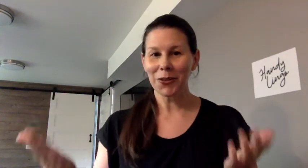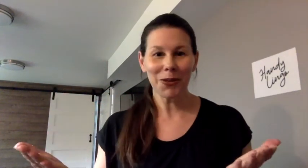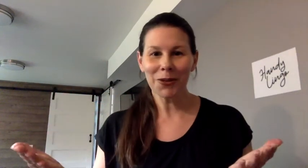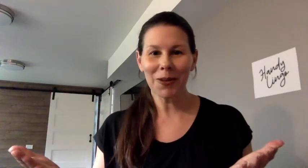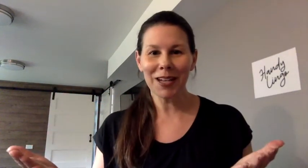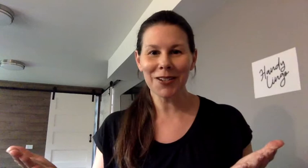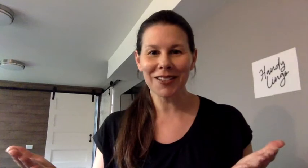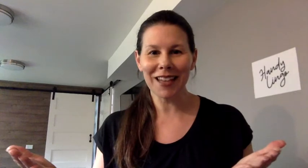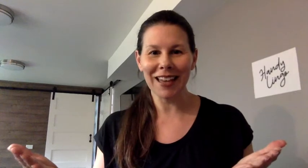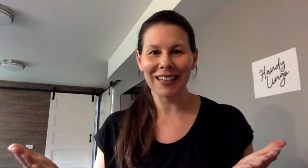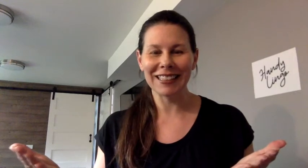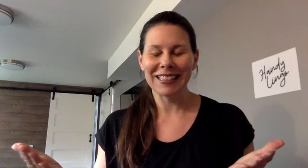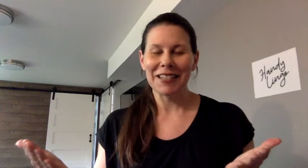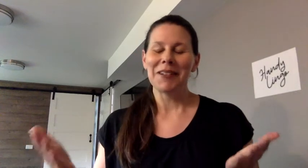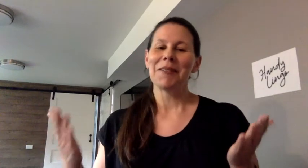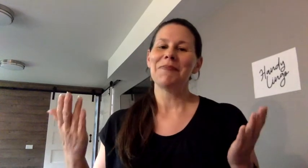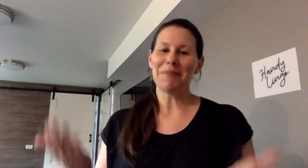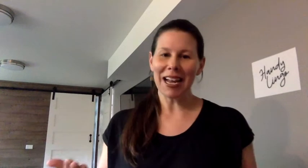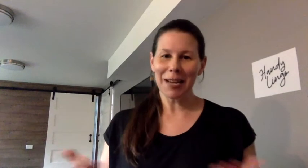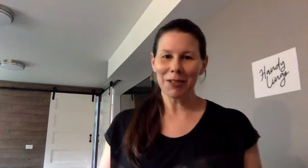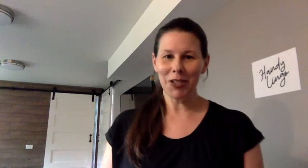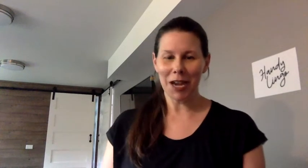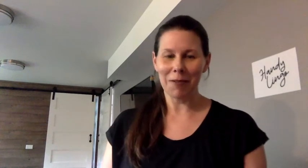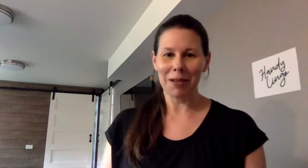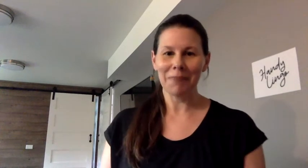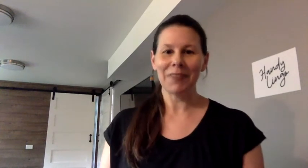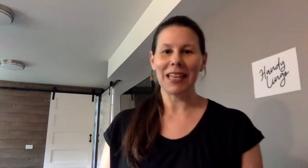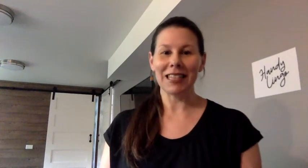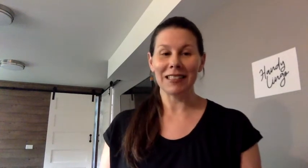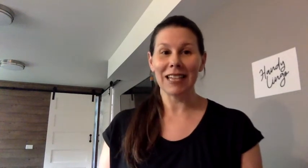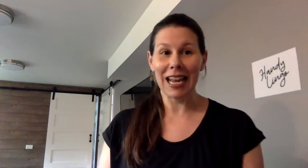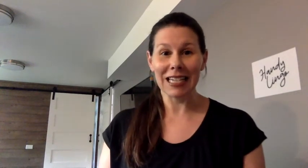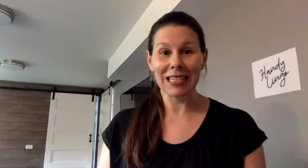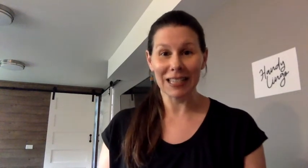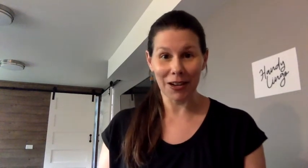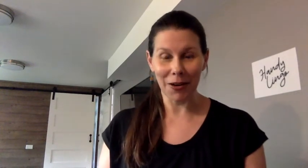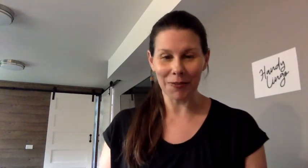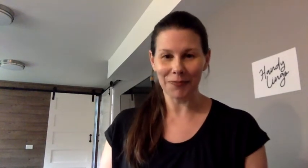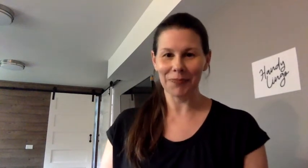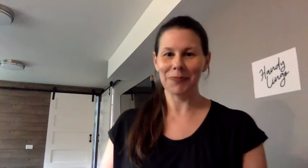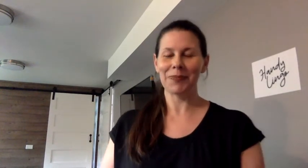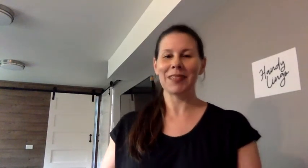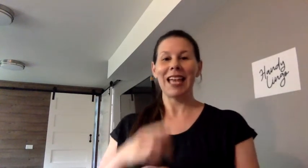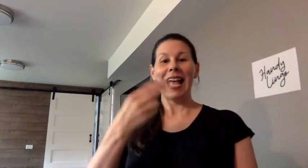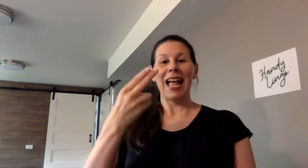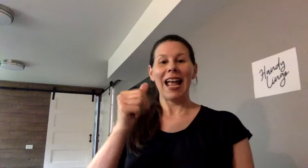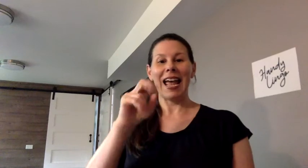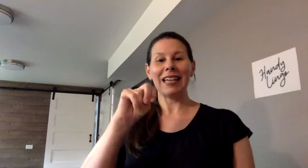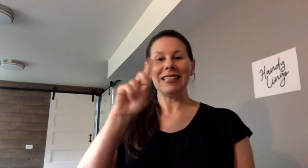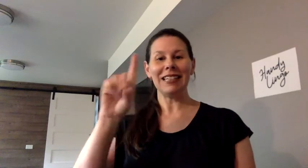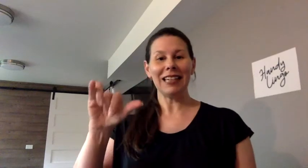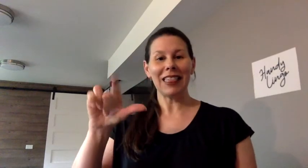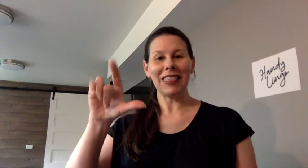So who knows what I just said? My name is Jamie, and this is Handy Lingo. Handy